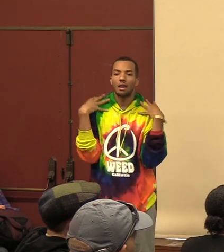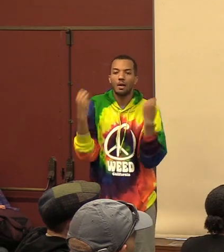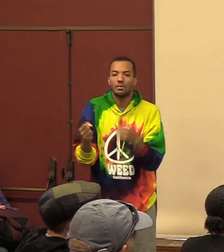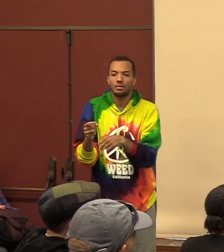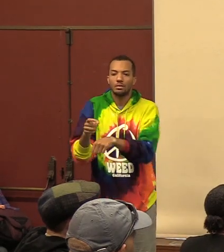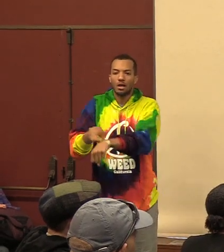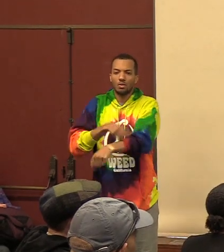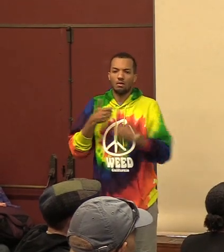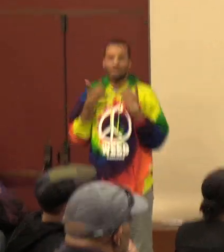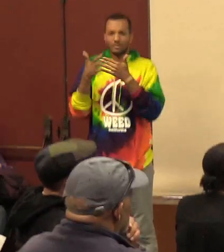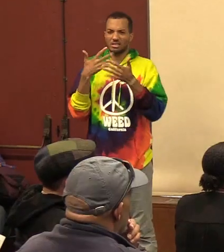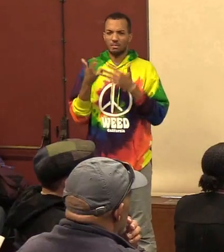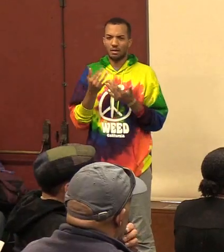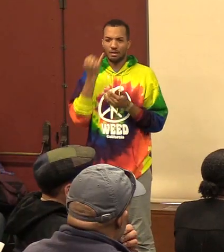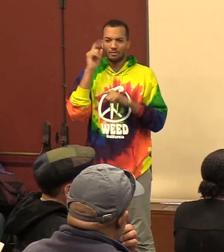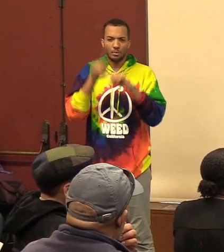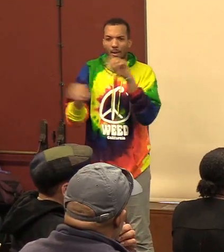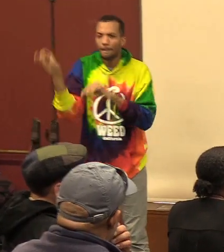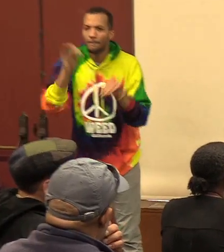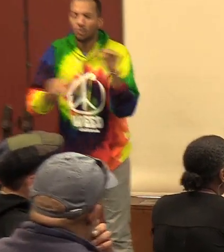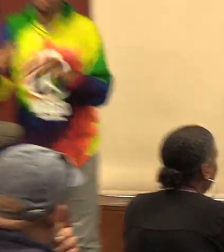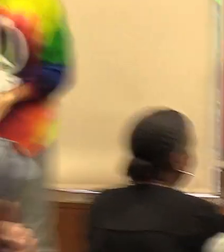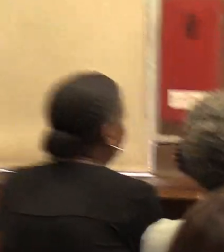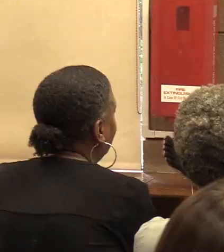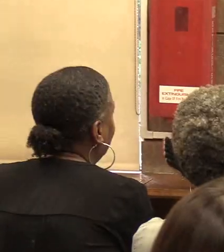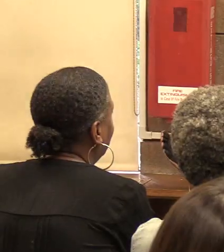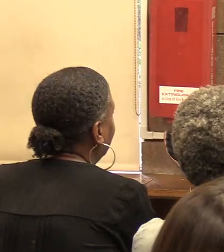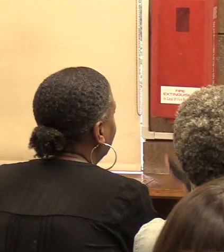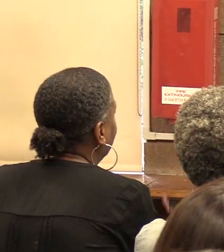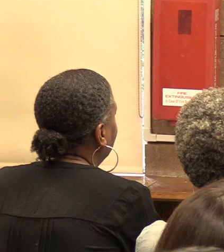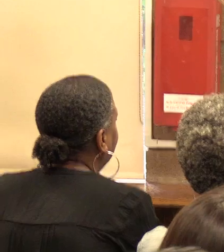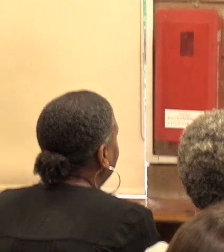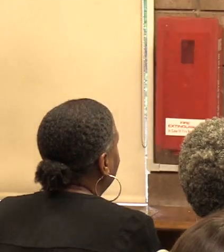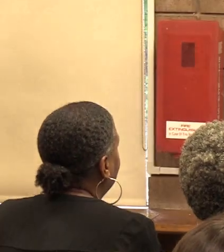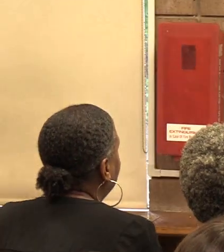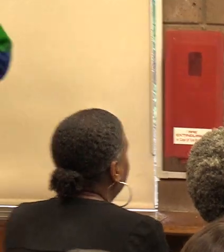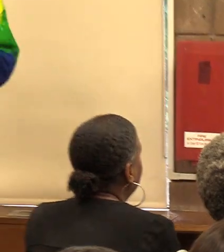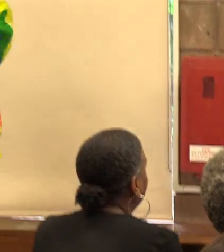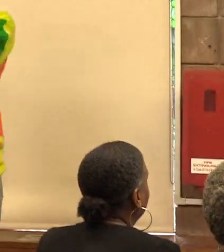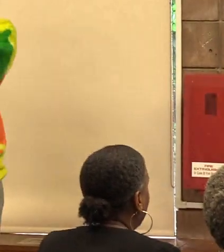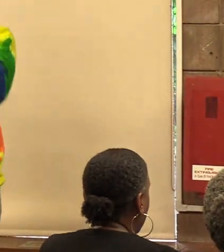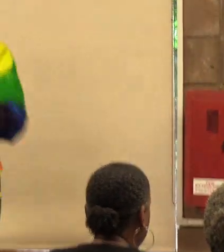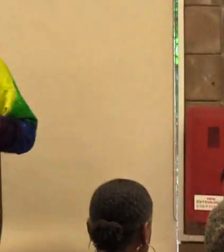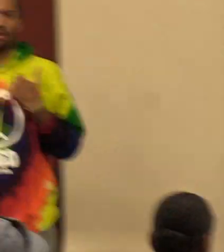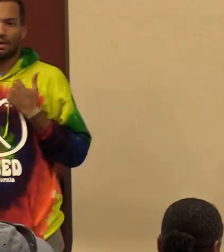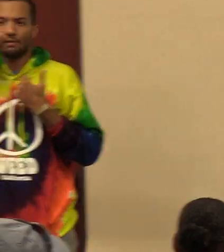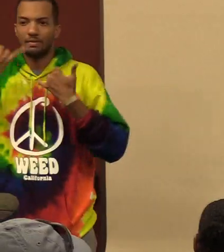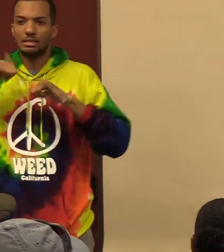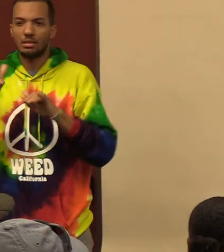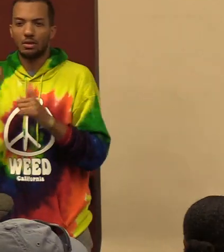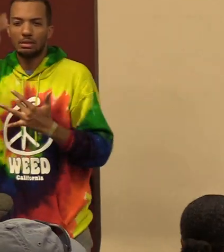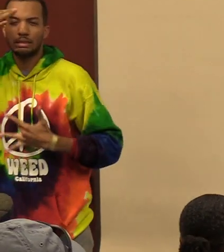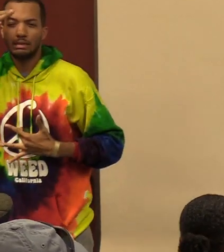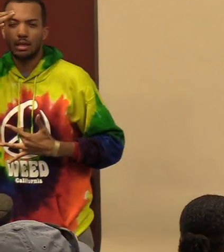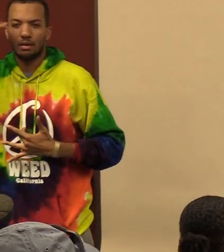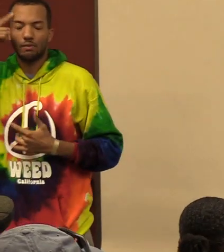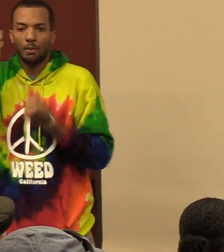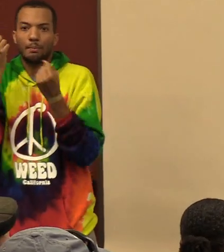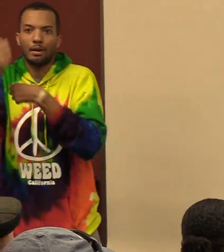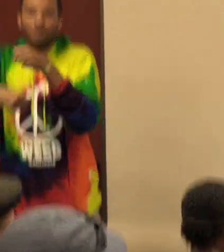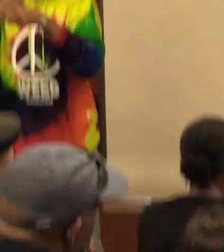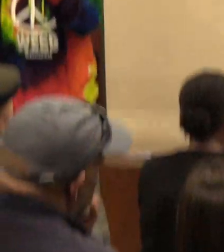and you can't move, you're stuck. I want to be able to move. I want to be able to get down